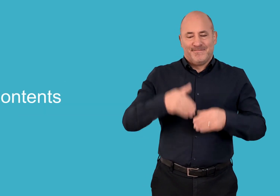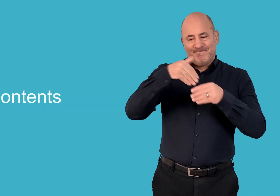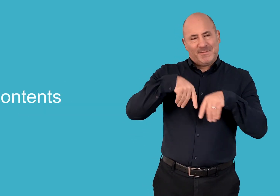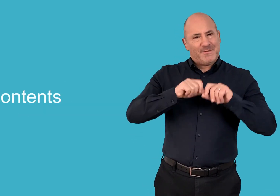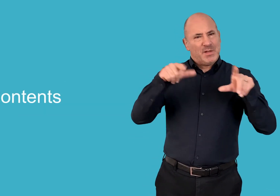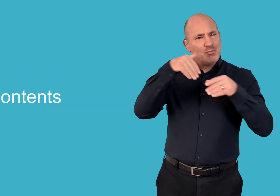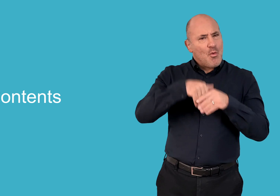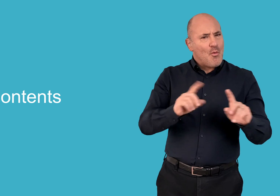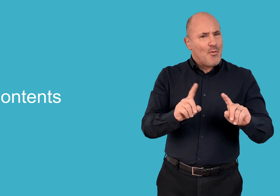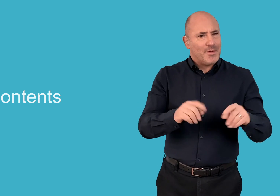Contents: